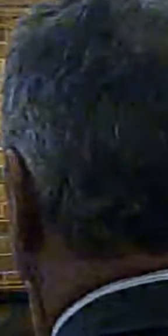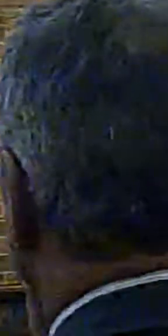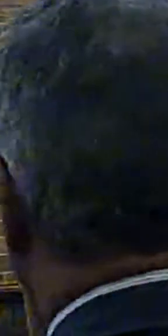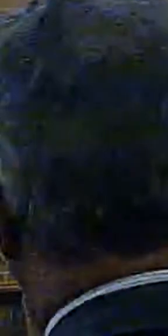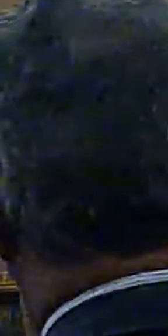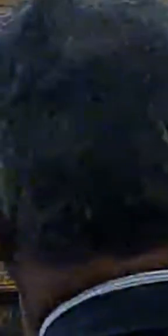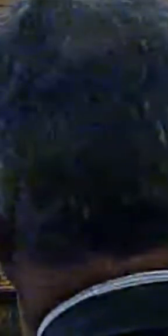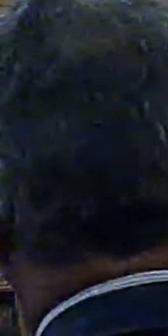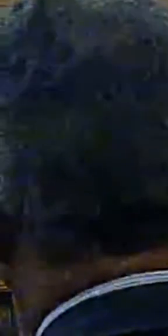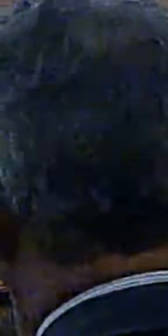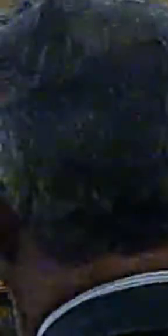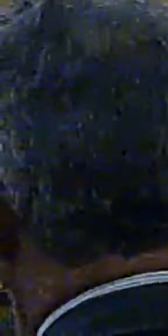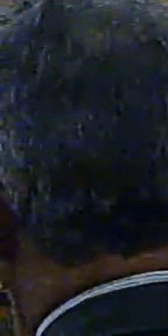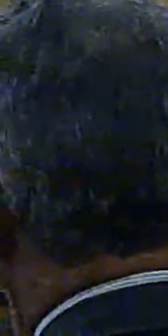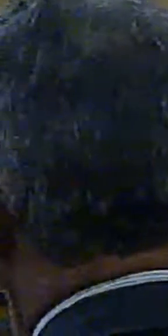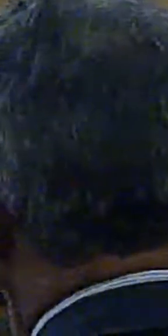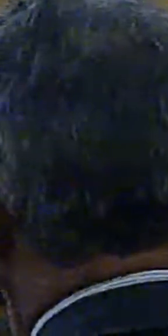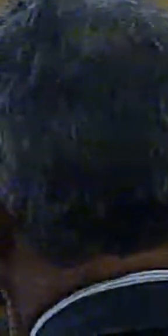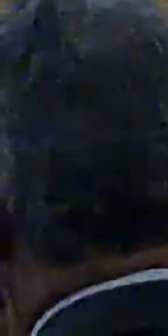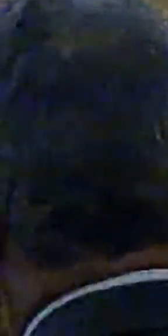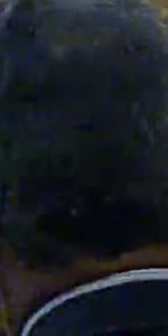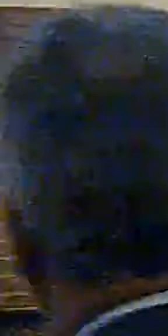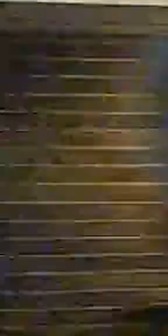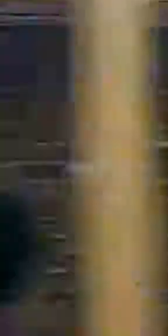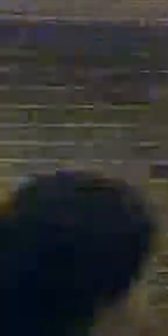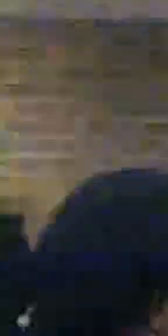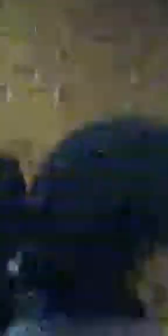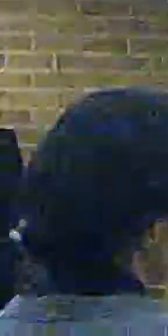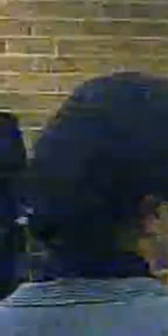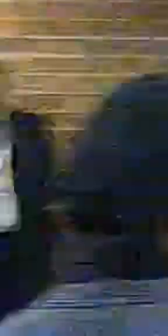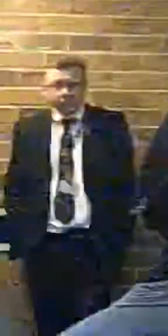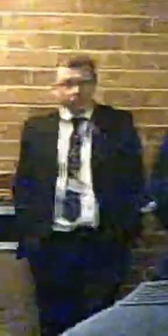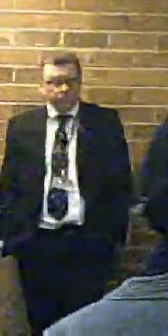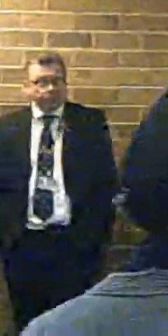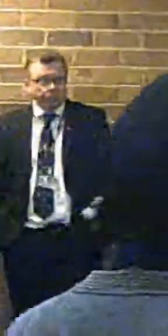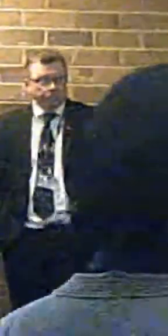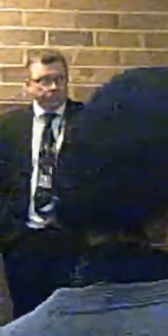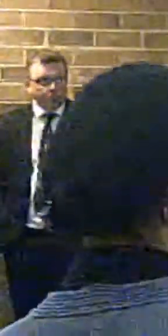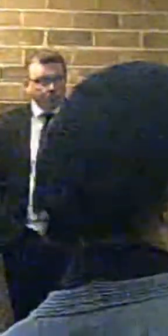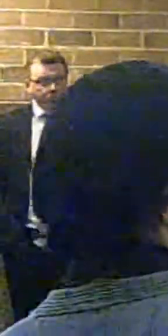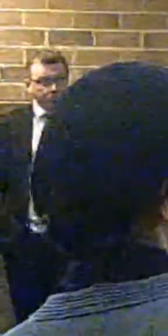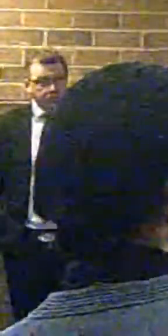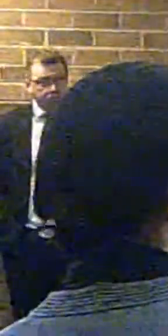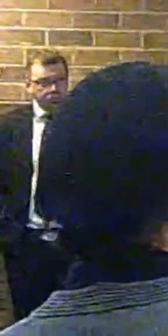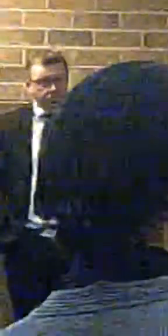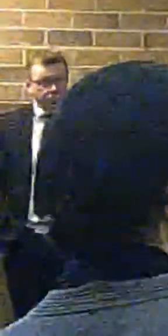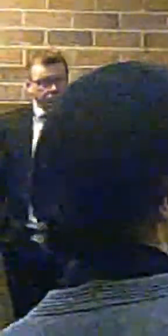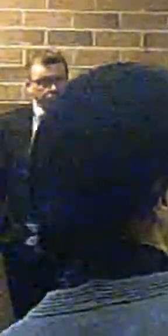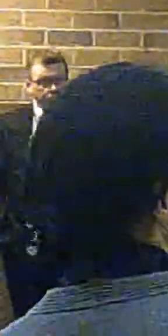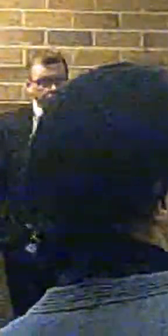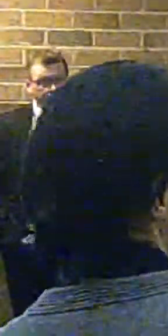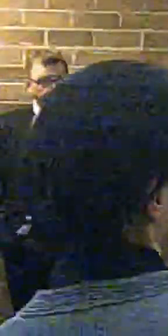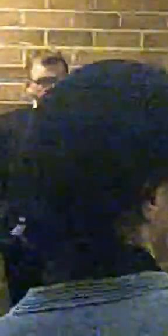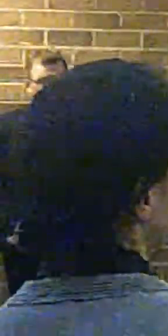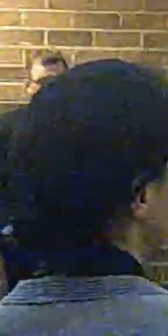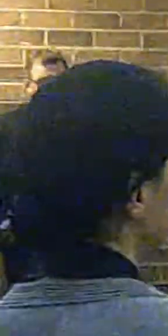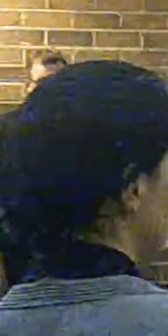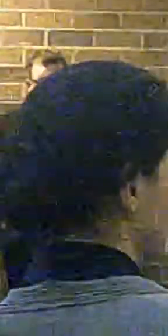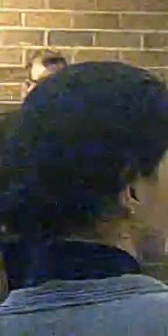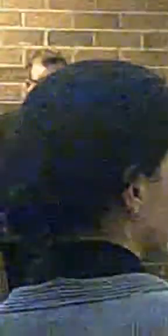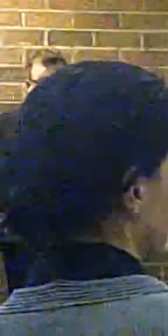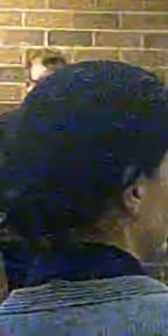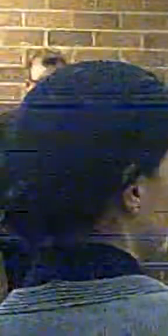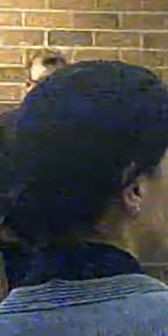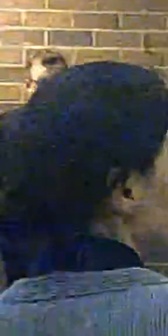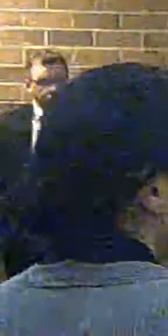you. If you don't work with us, we can probably get what you want and what we want at the same time. It comes back to, we're saying the same